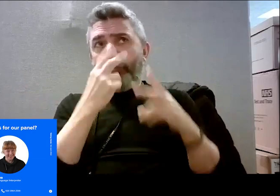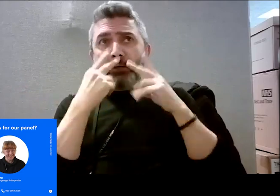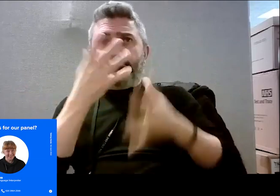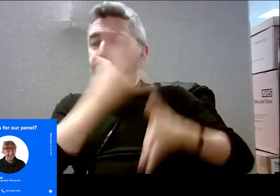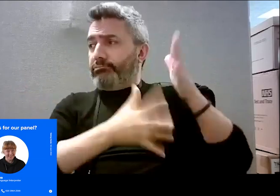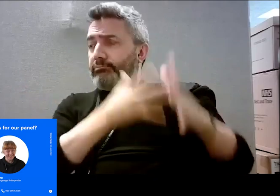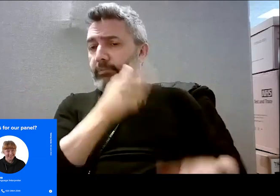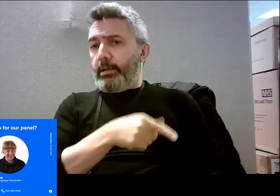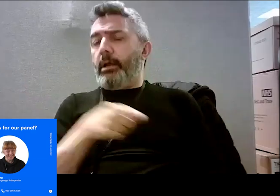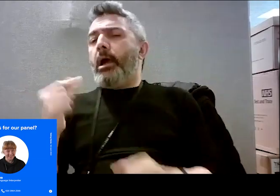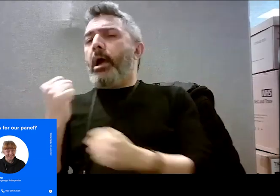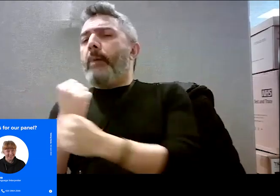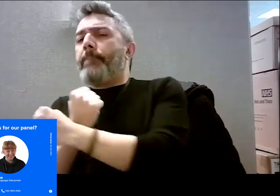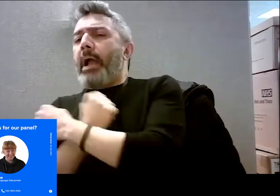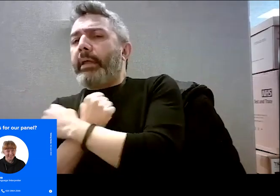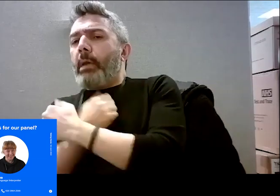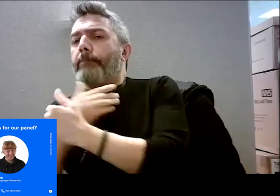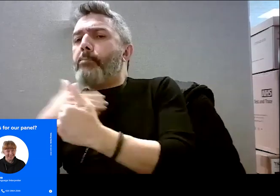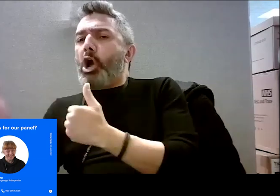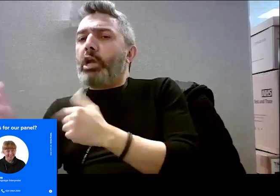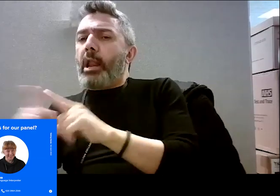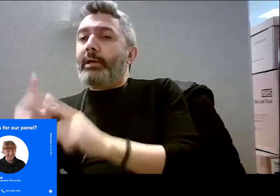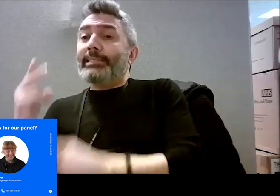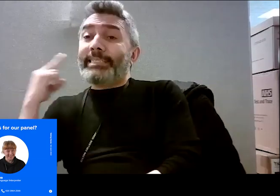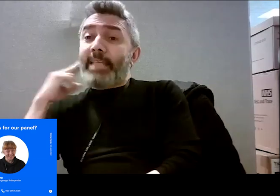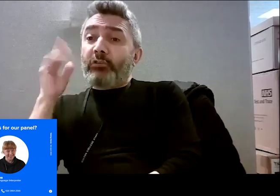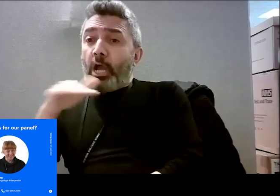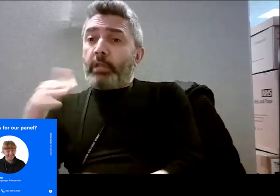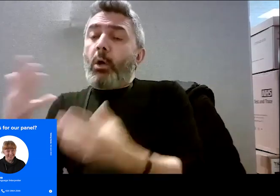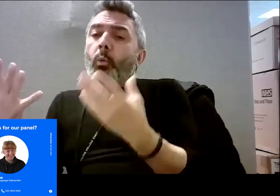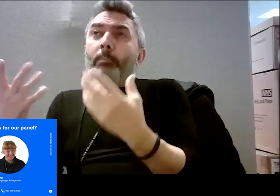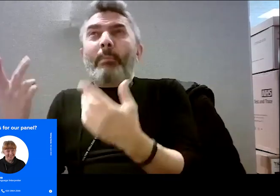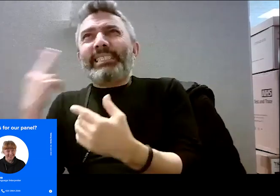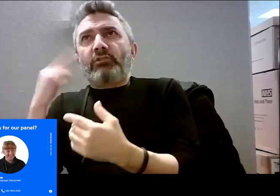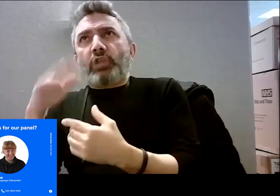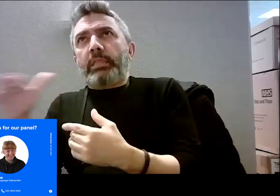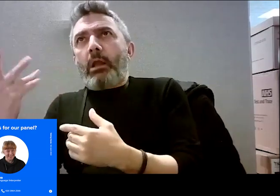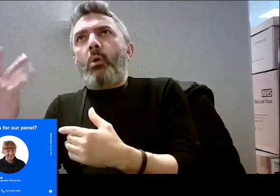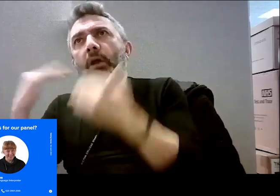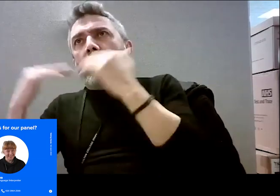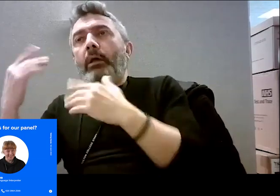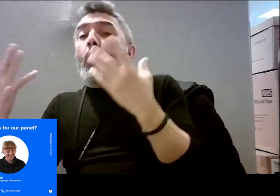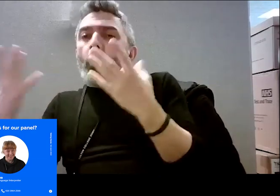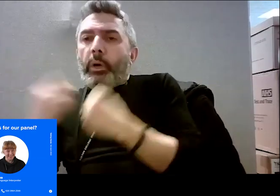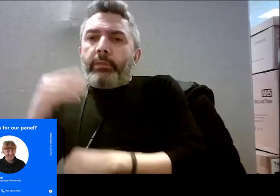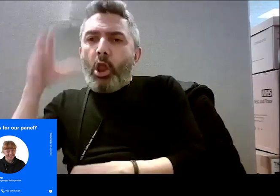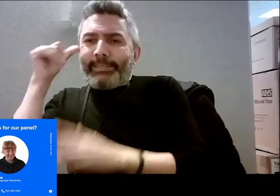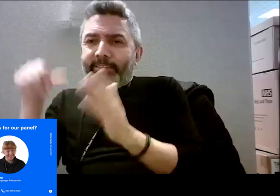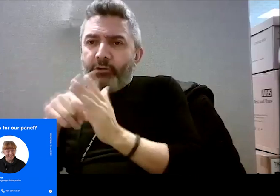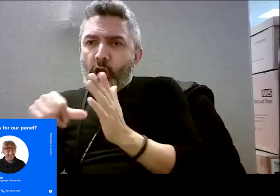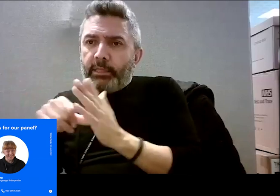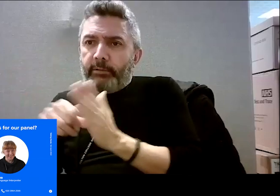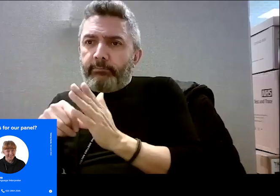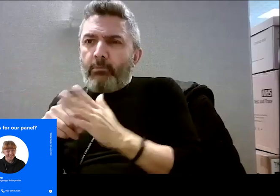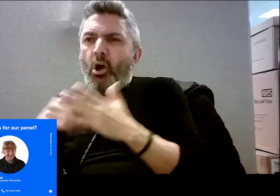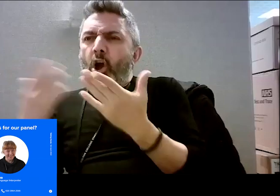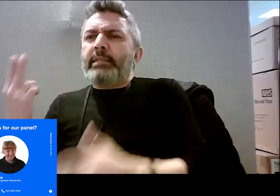a language. It's got its grammar, it's got its own syntax. Makaton is kind of a communication system that we use